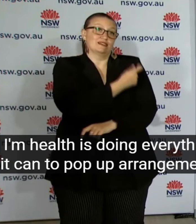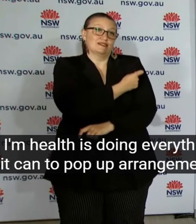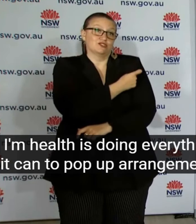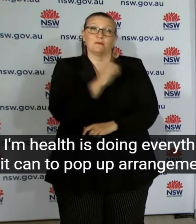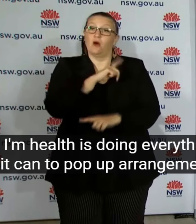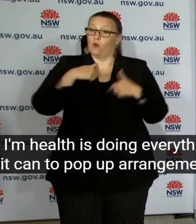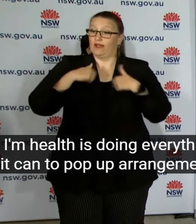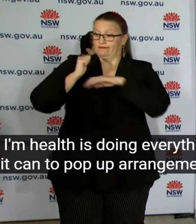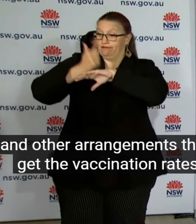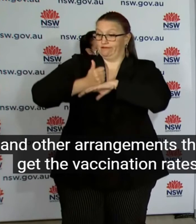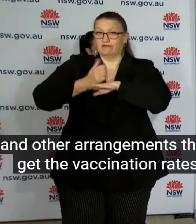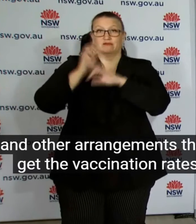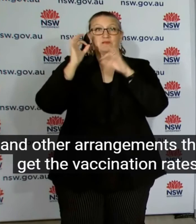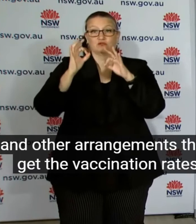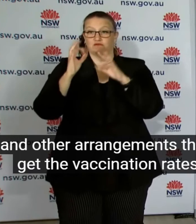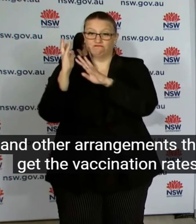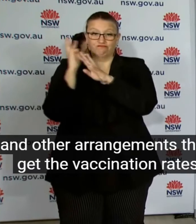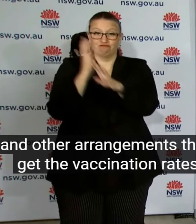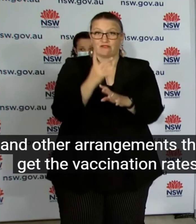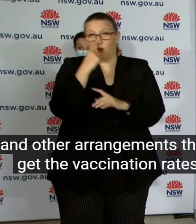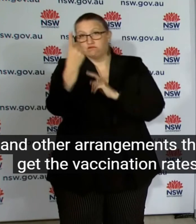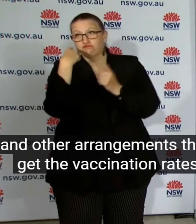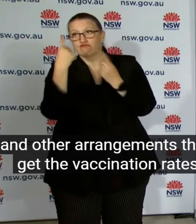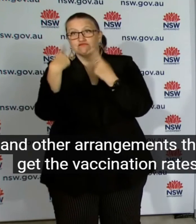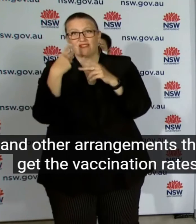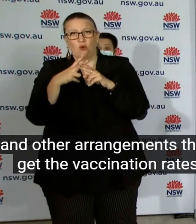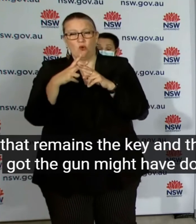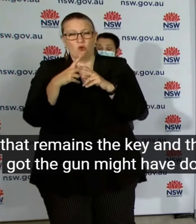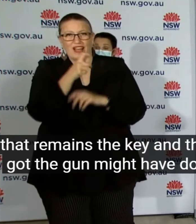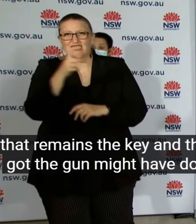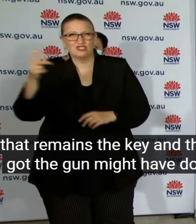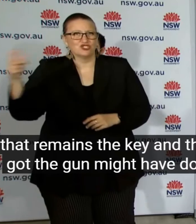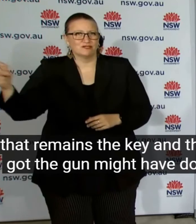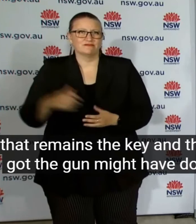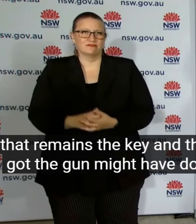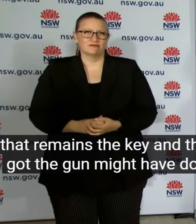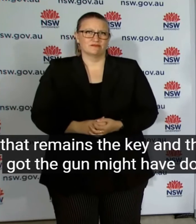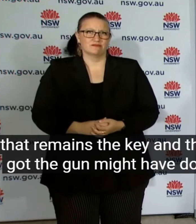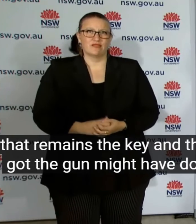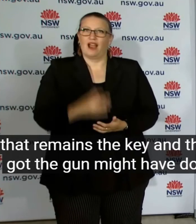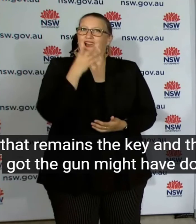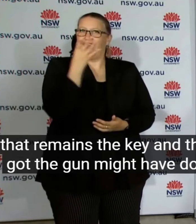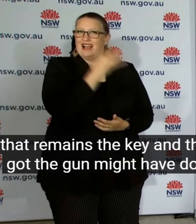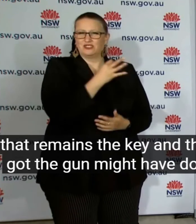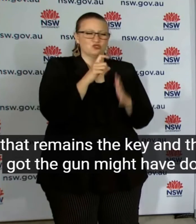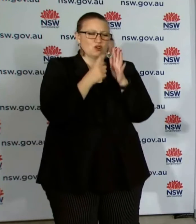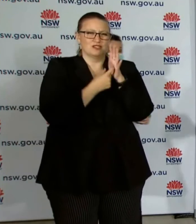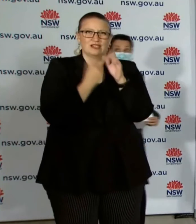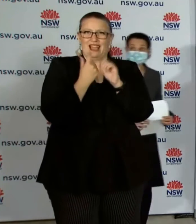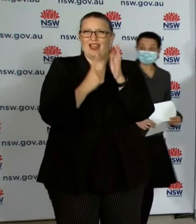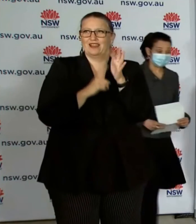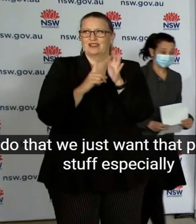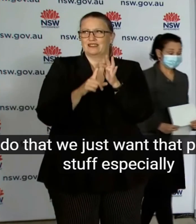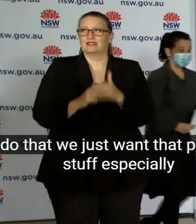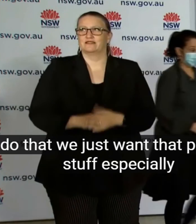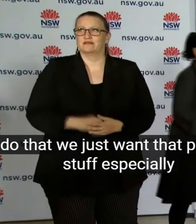key. I don't know, Dr. Gale might have. Do you want to add anything to that? Just with that pop-up stuff especially. Just ask Dr. Gale. I'll come back. And do we know